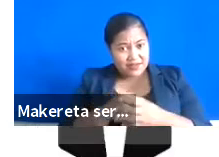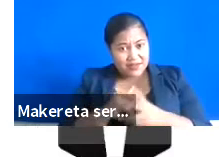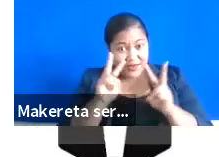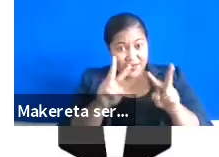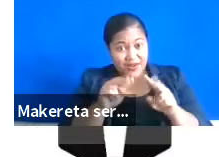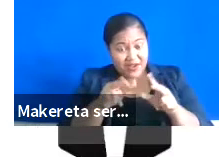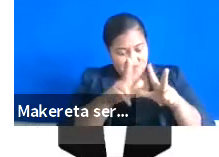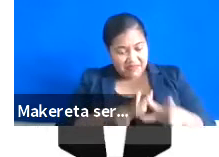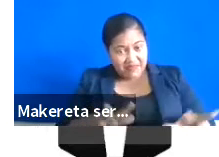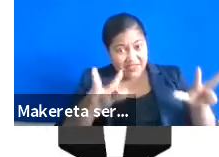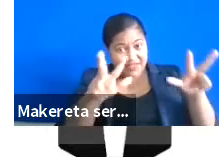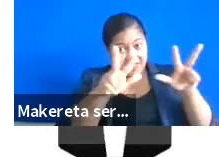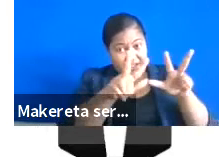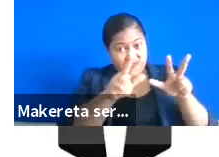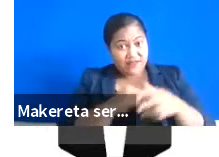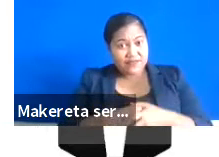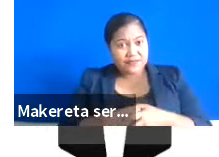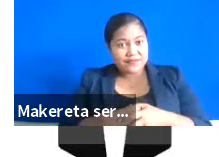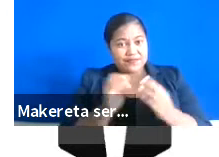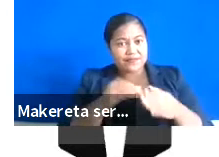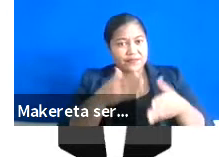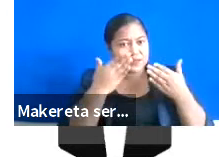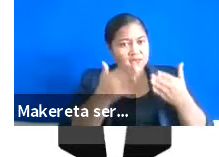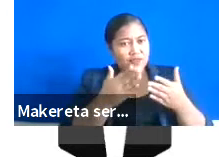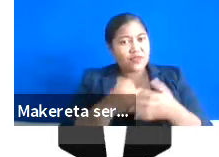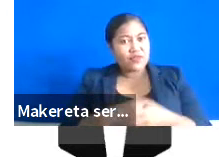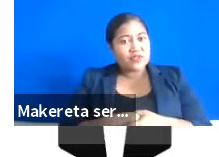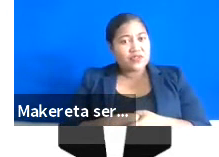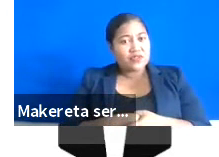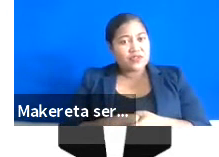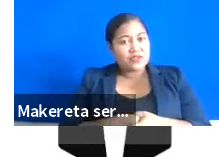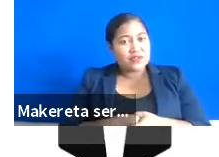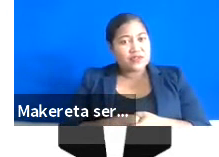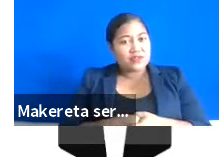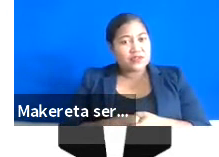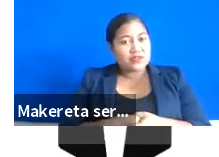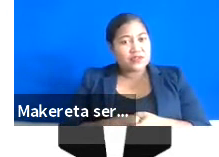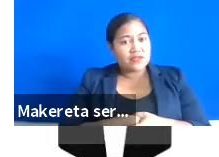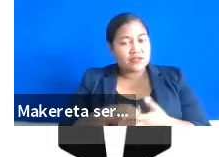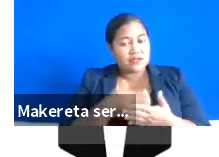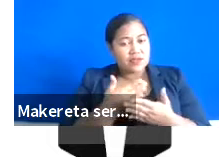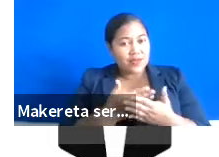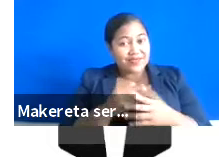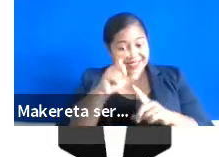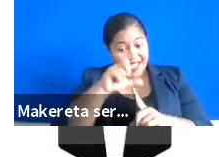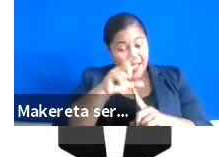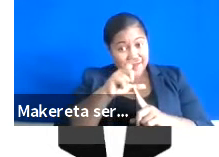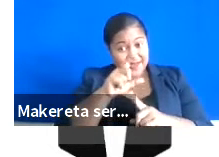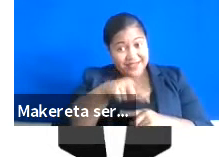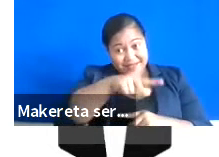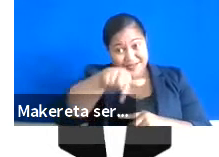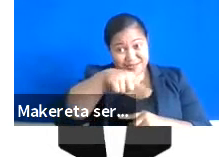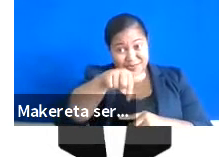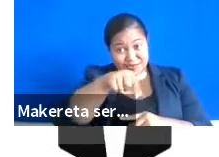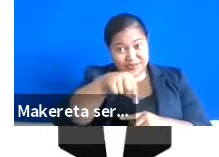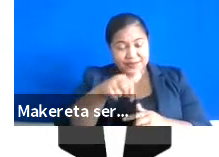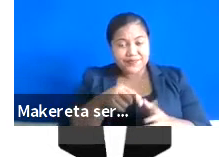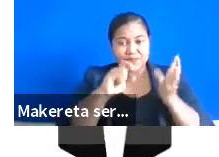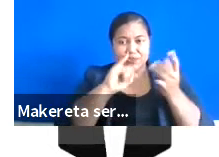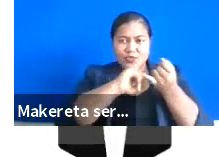particular and focusing on the district so this is an example where the capital city of suva is located i would ask the